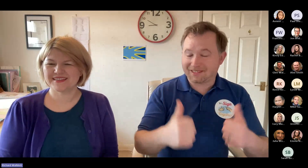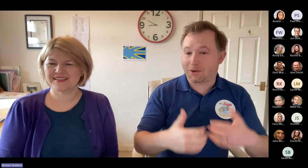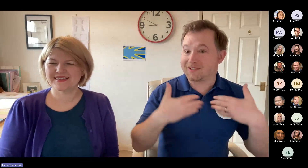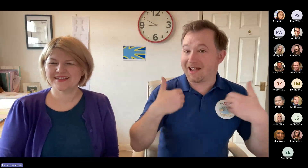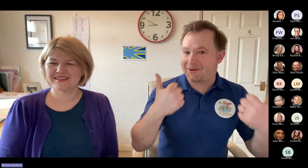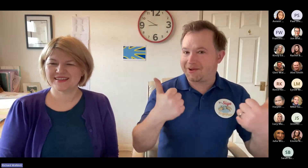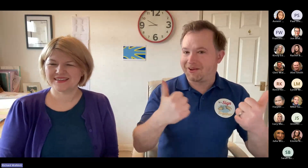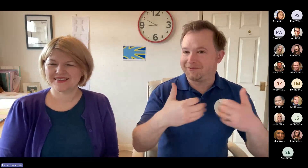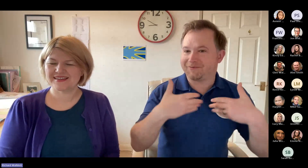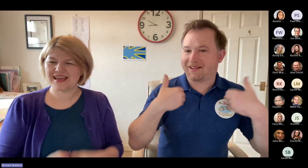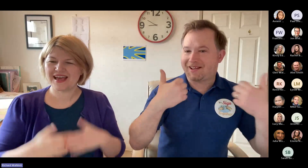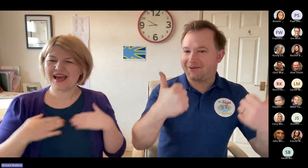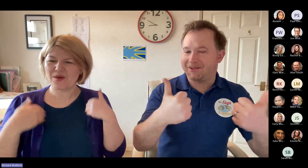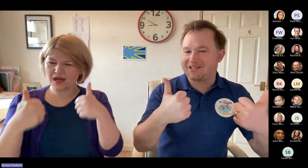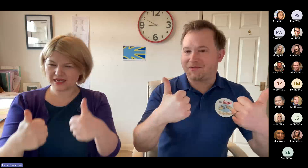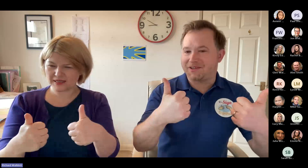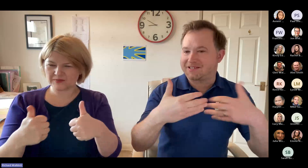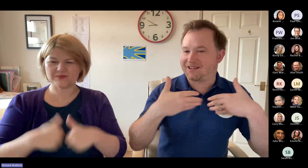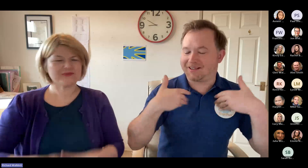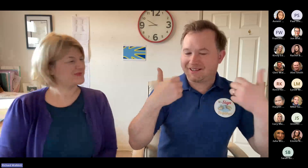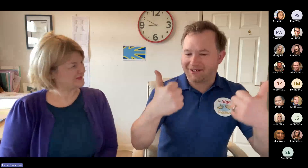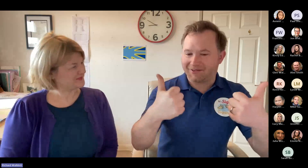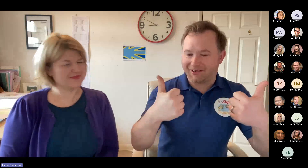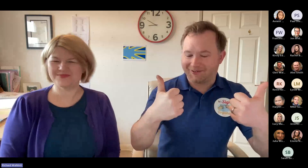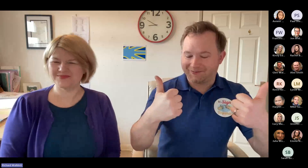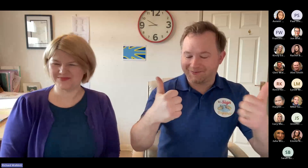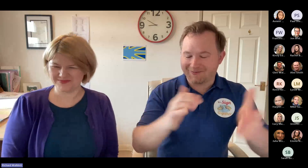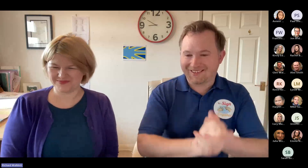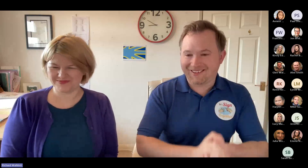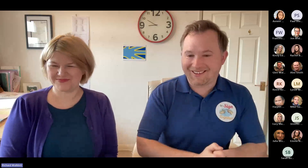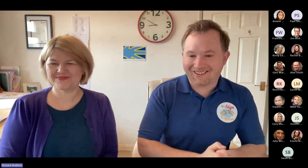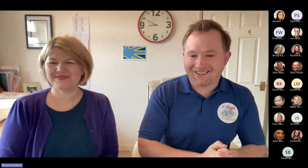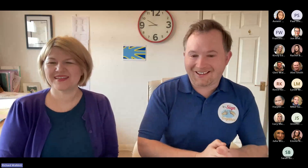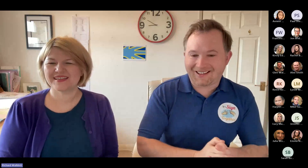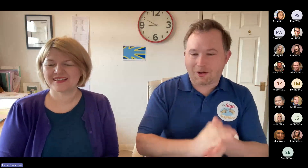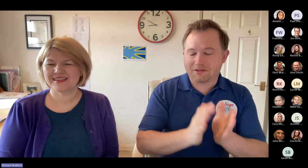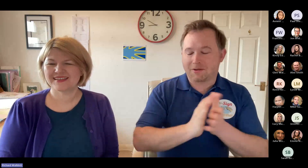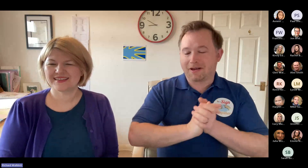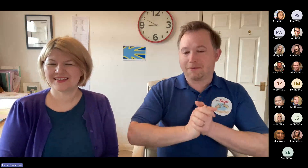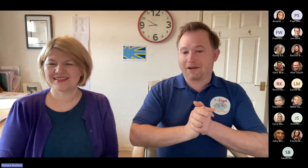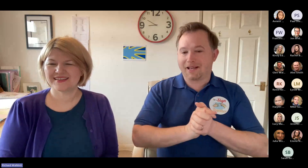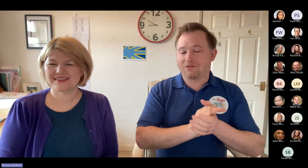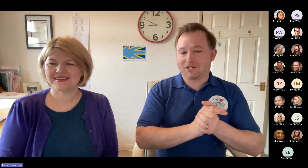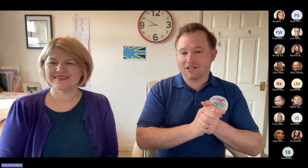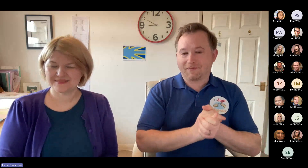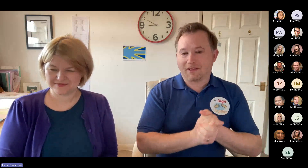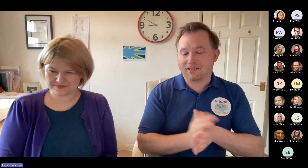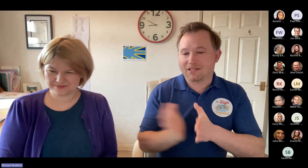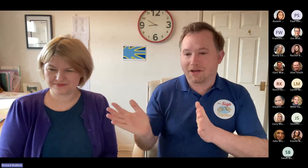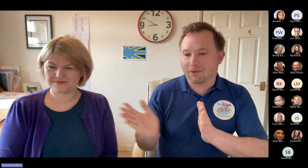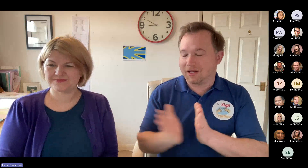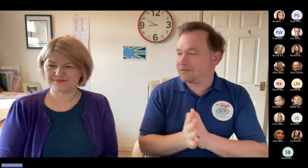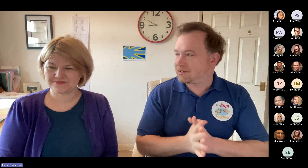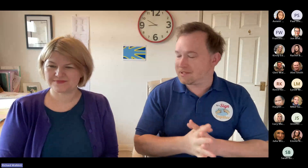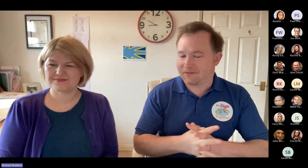That was how are you? How are you? As your first sign. How are you? Hello. So my name's Richard, and this is my wife